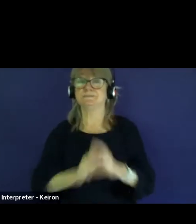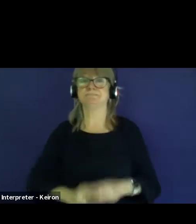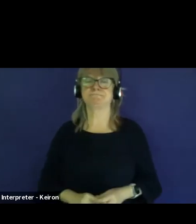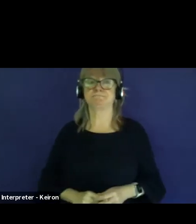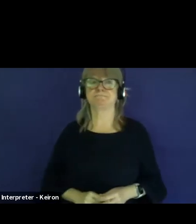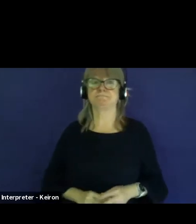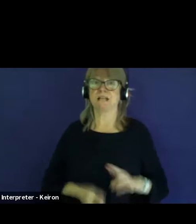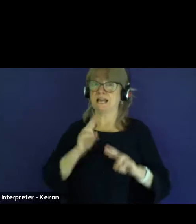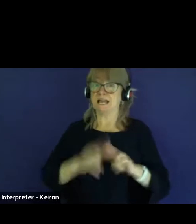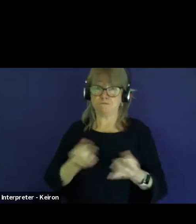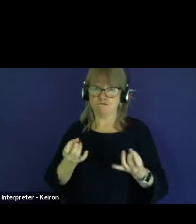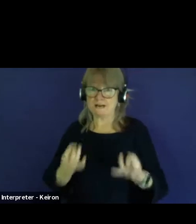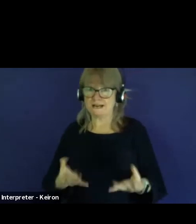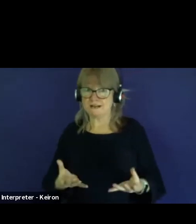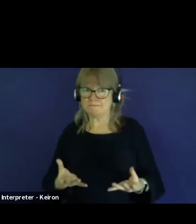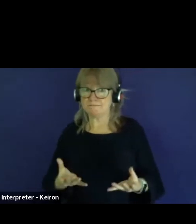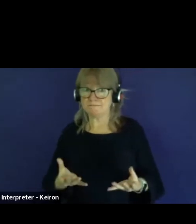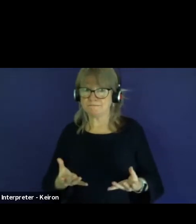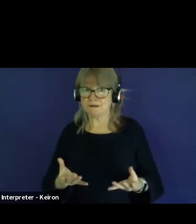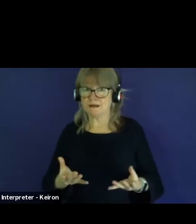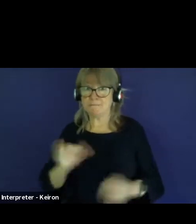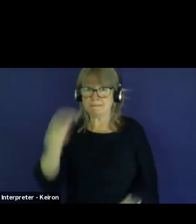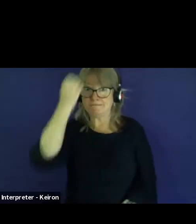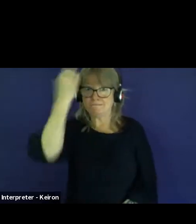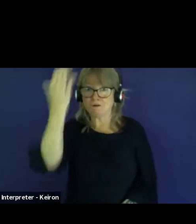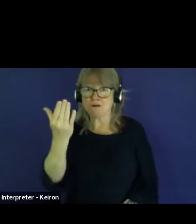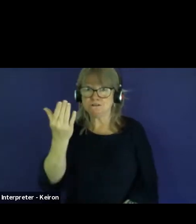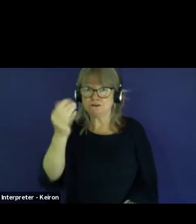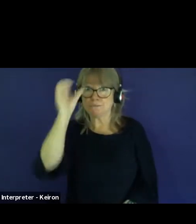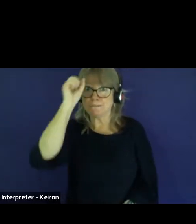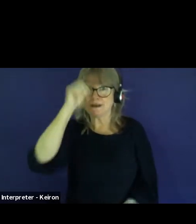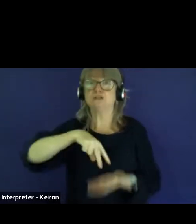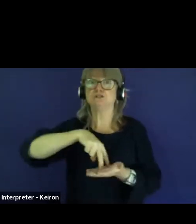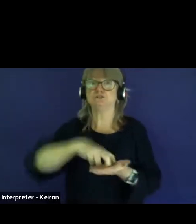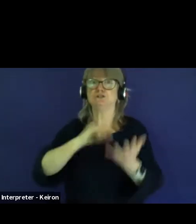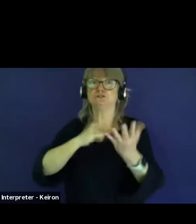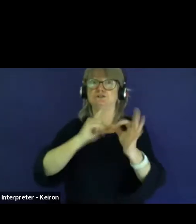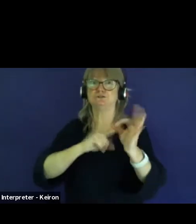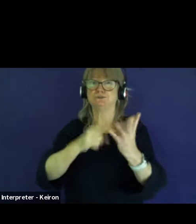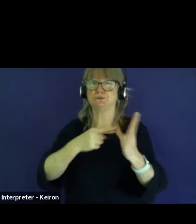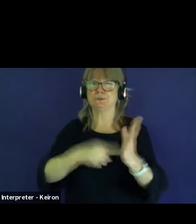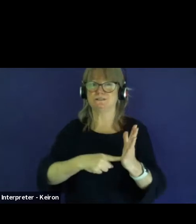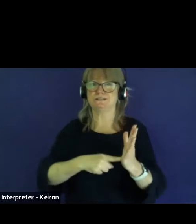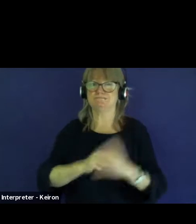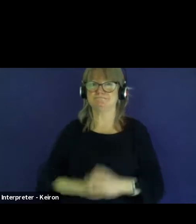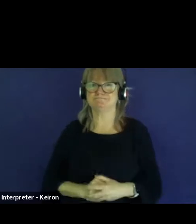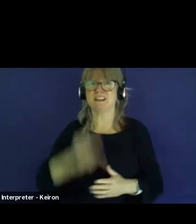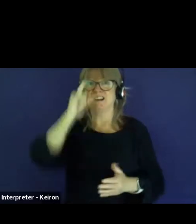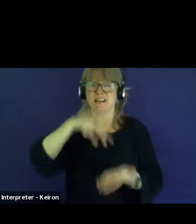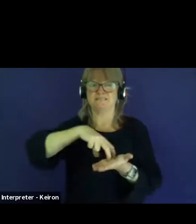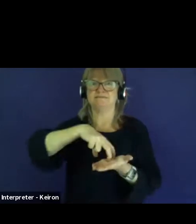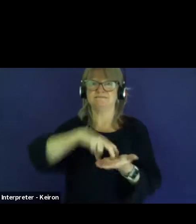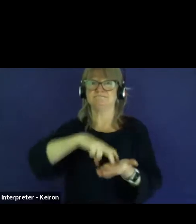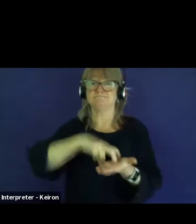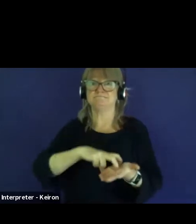we're all ready, so our first exercise, we've probably already forgotten, is our squat. So either we can squat, we can add a little pulse in there to make it